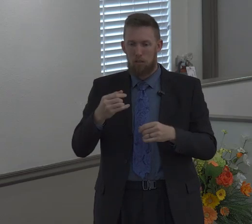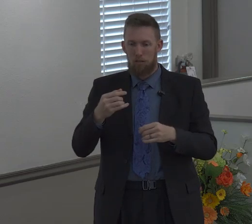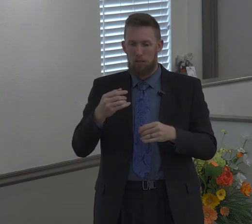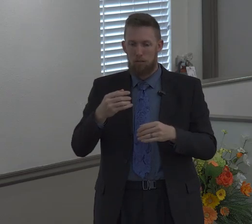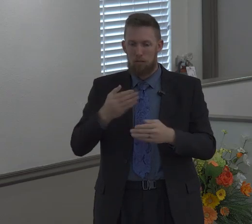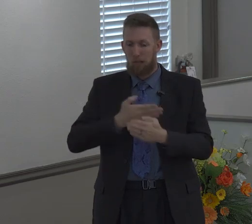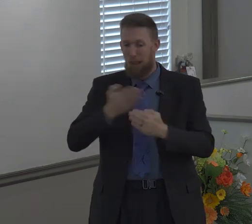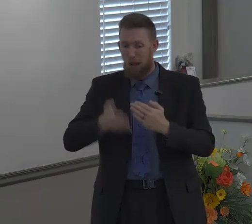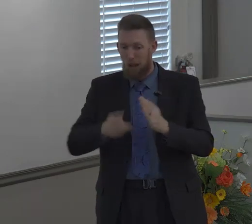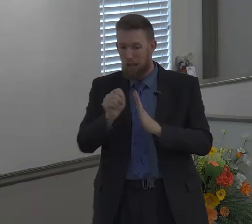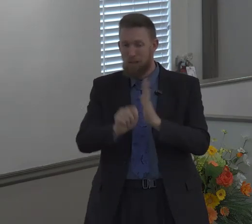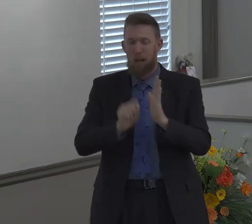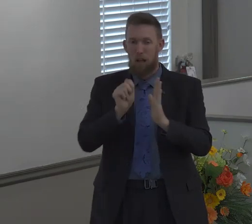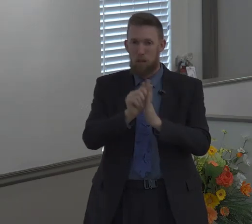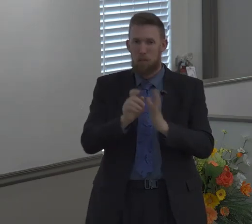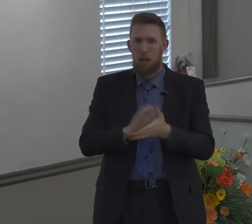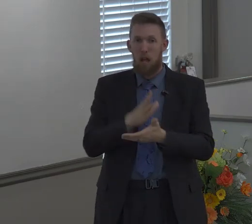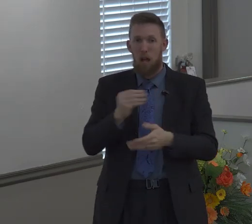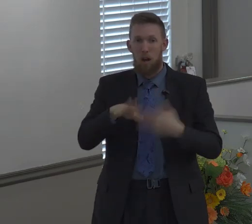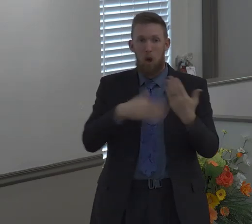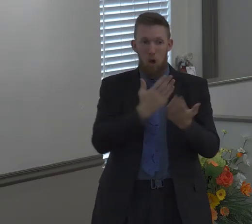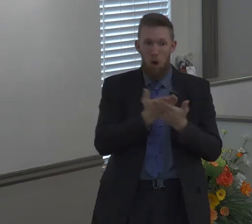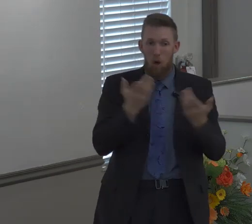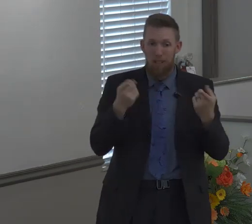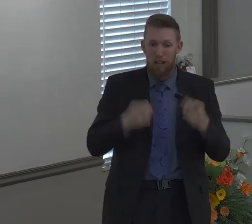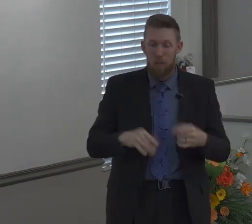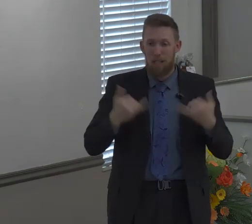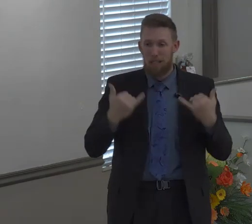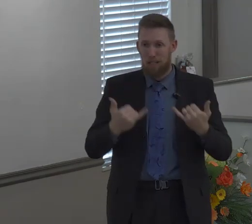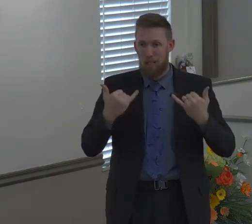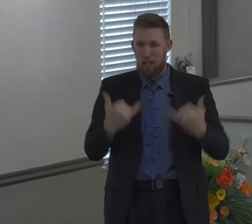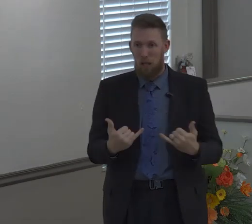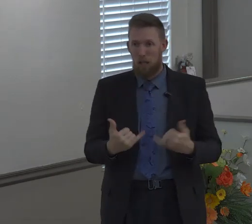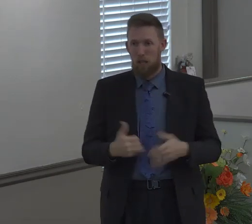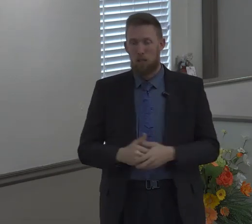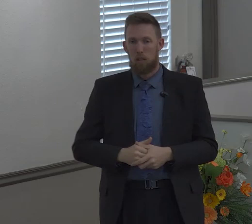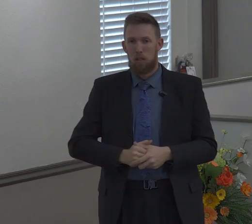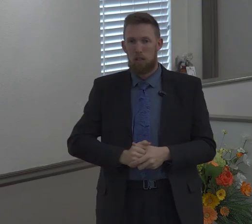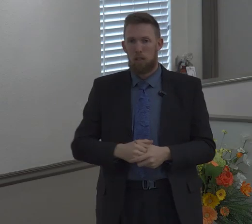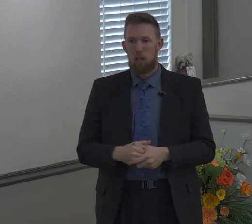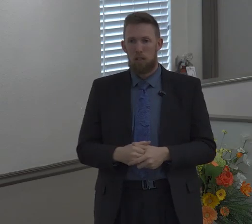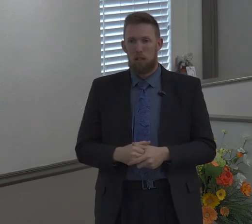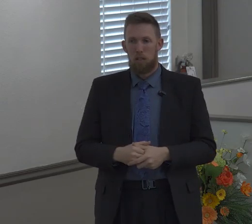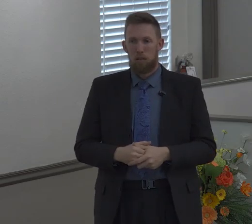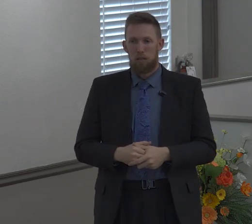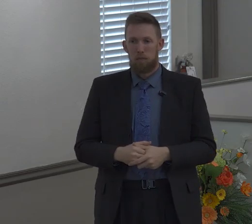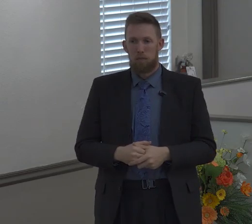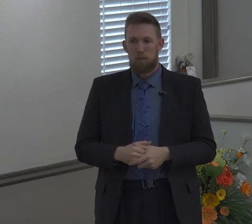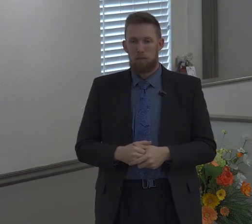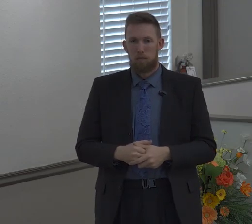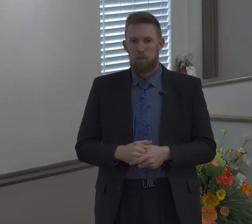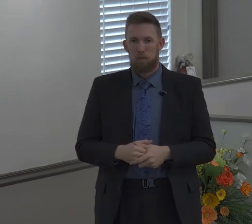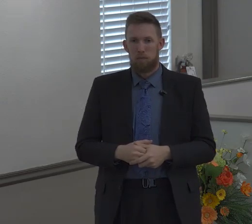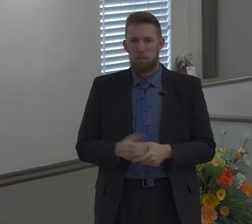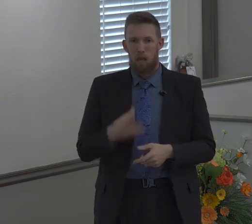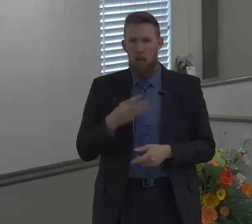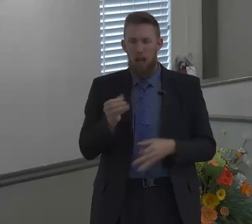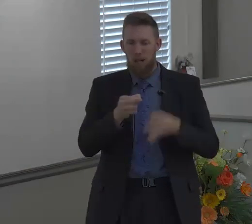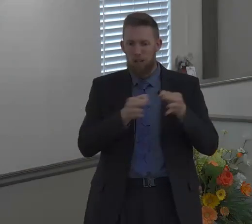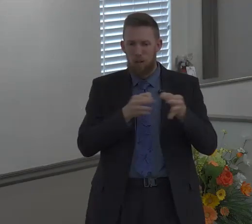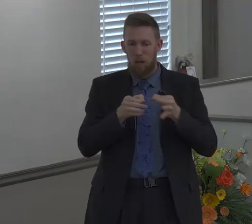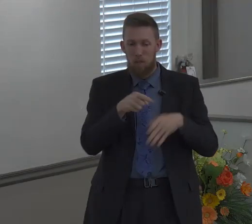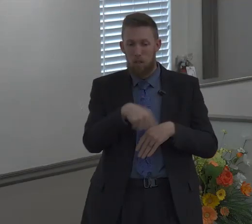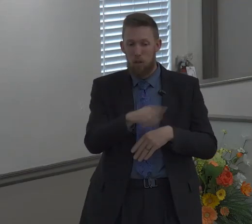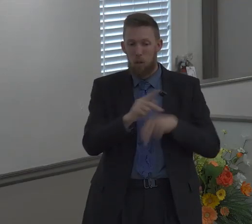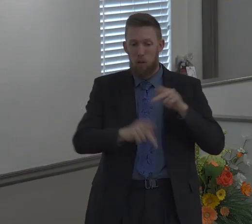today. Every single one of those. The sad thing is, it concludes by referencing the fact that the people that